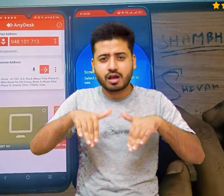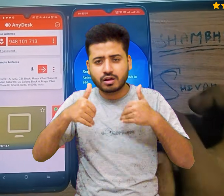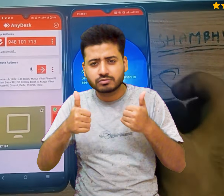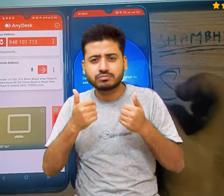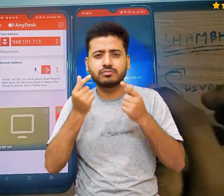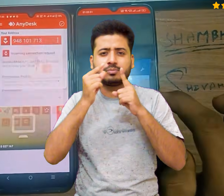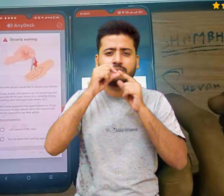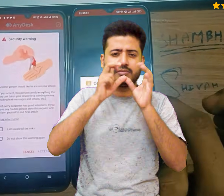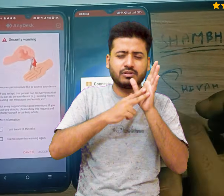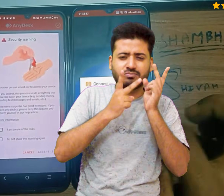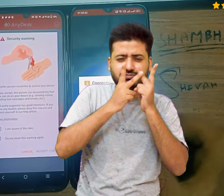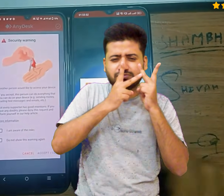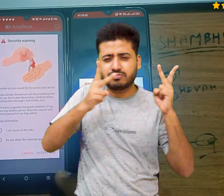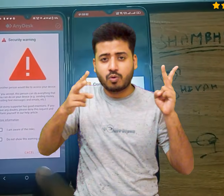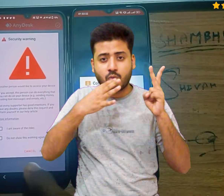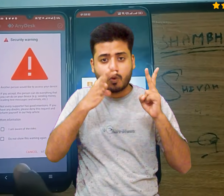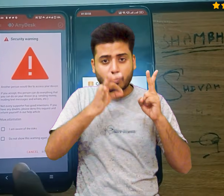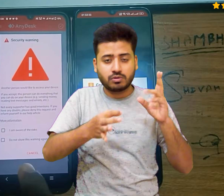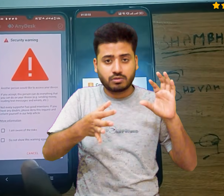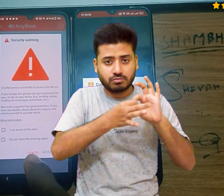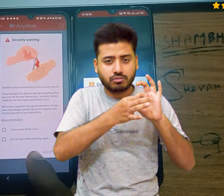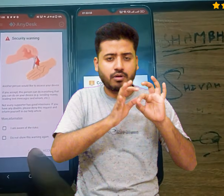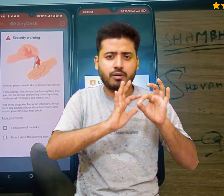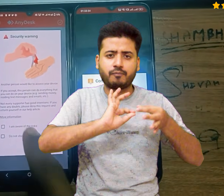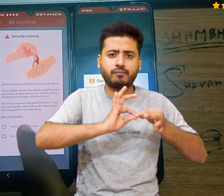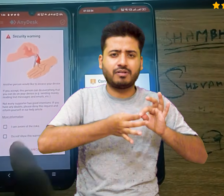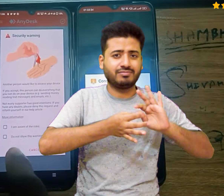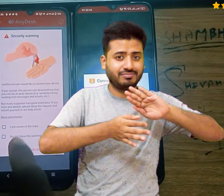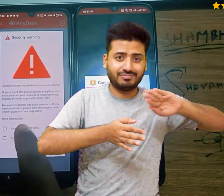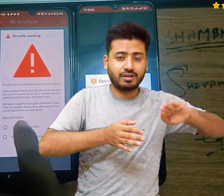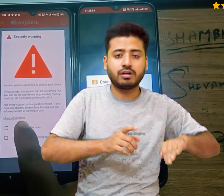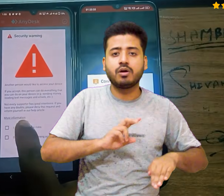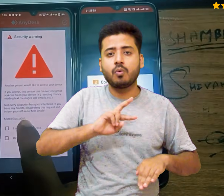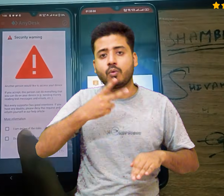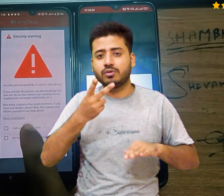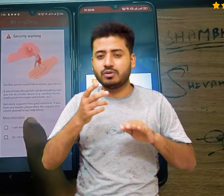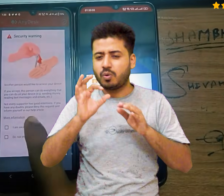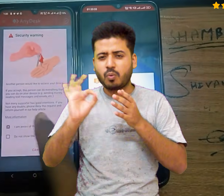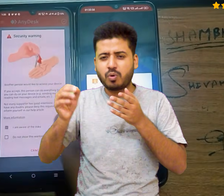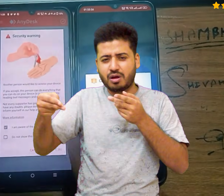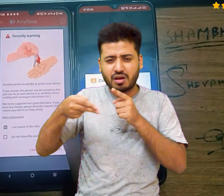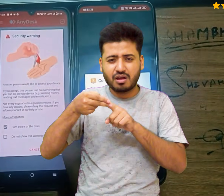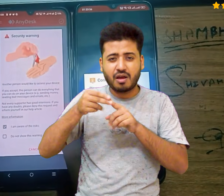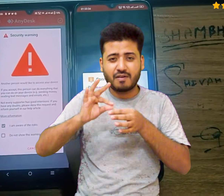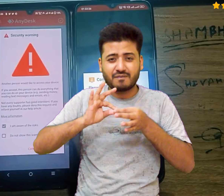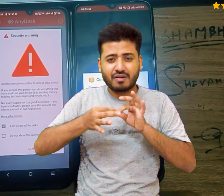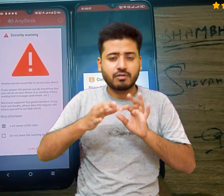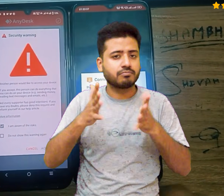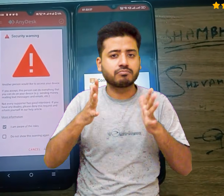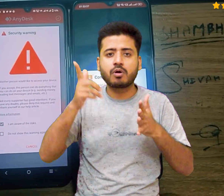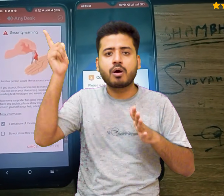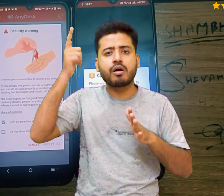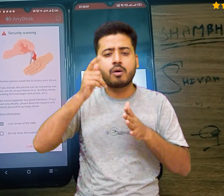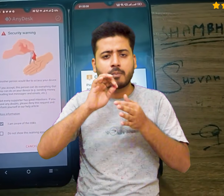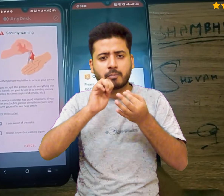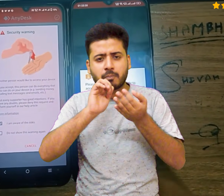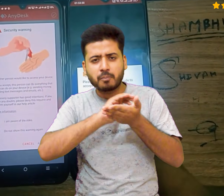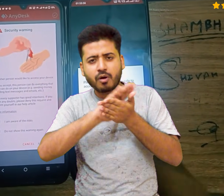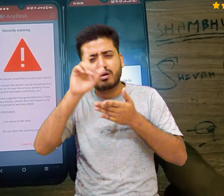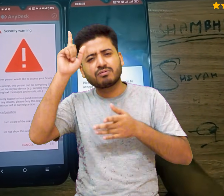misinformation to your contacts, damaging your reputation. Top signs you might be a victim of SIM swapping. Recognizing the early signs